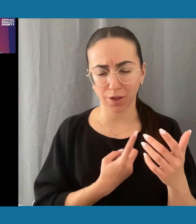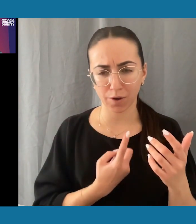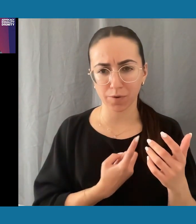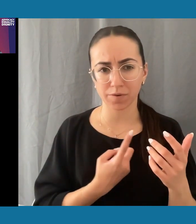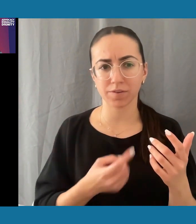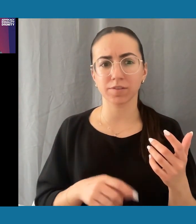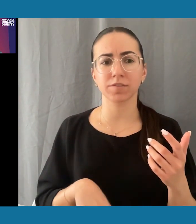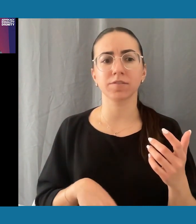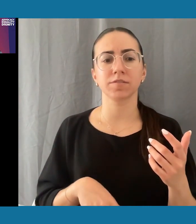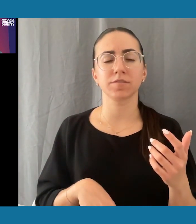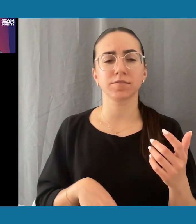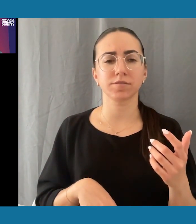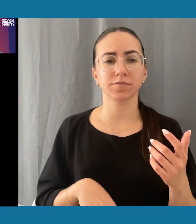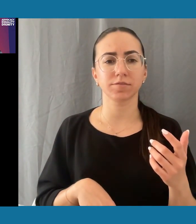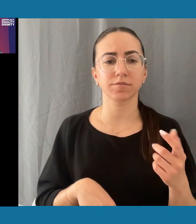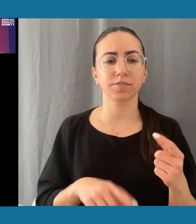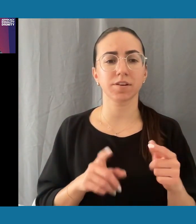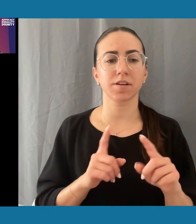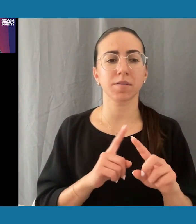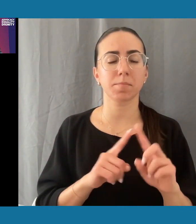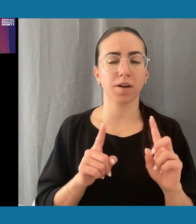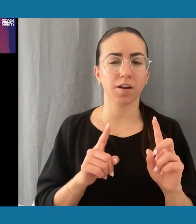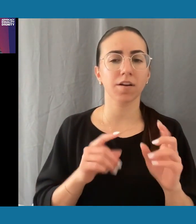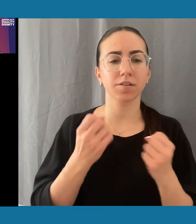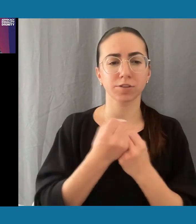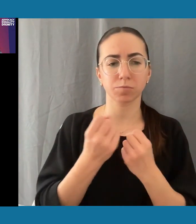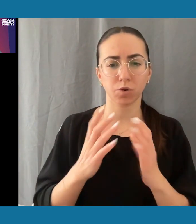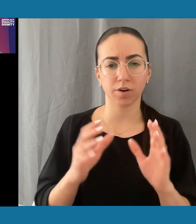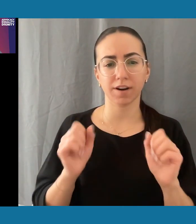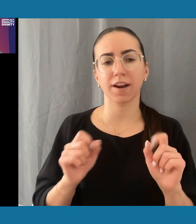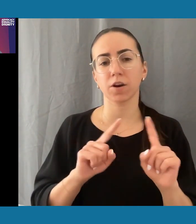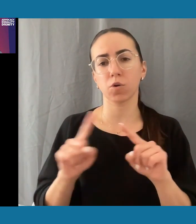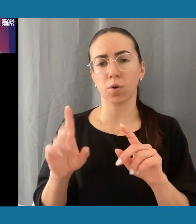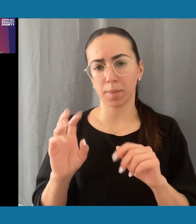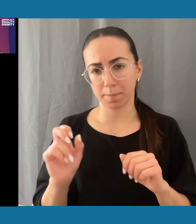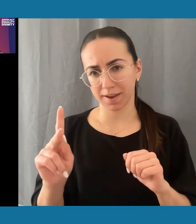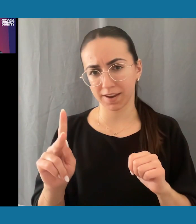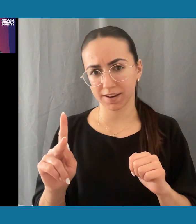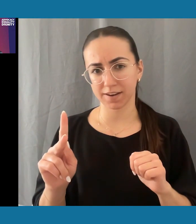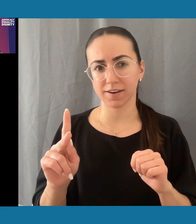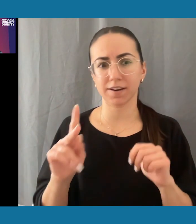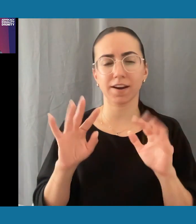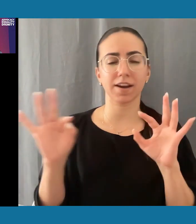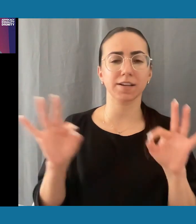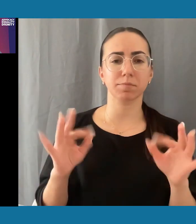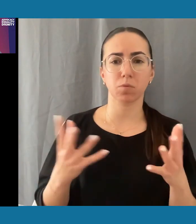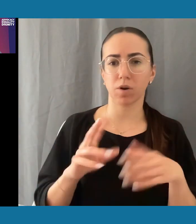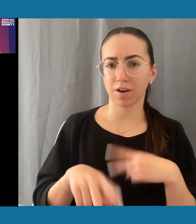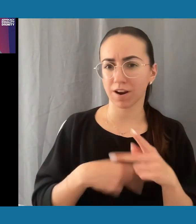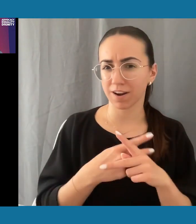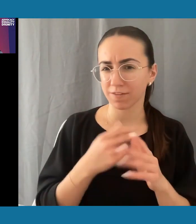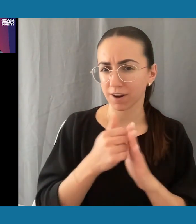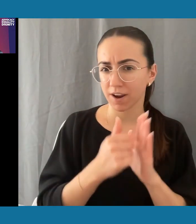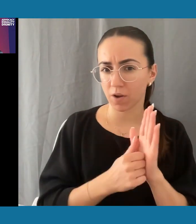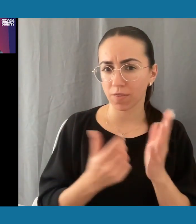can go to the bank with them and help explain what kind of account they want, and help make sure that that account is